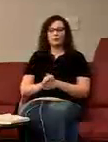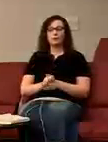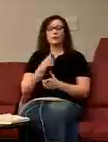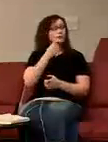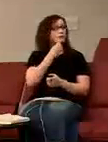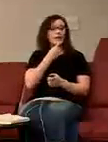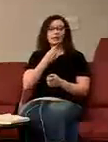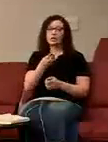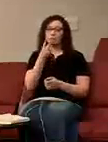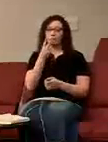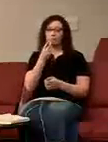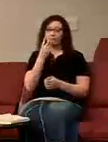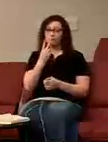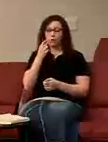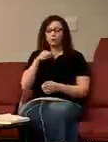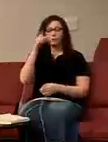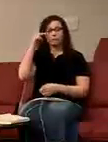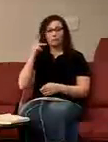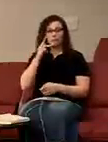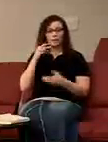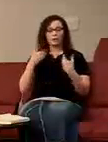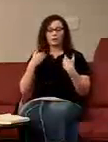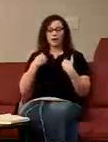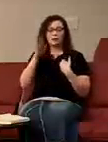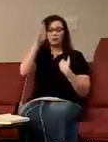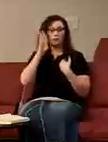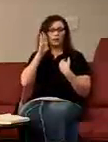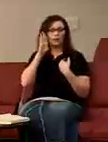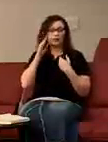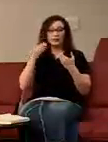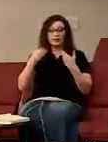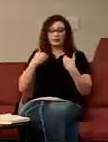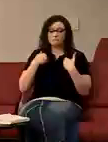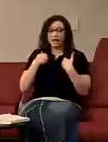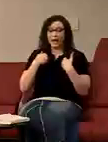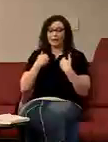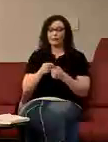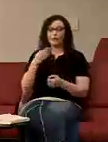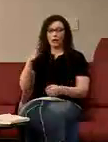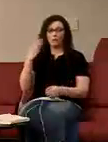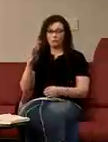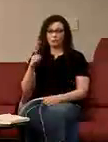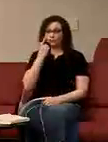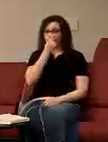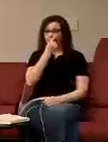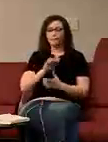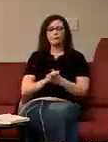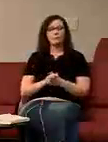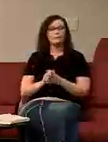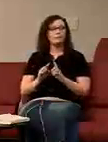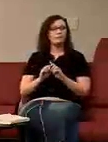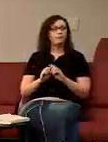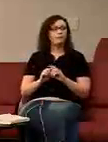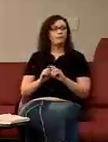child. But if both parents have dominant genes only, they'll only have